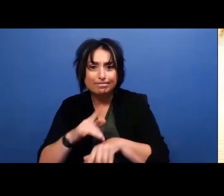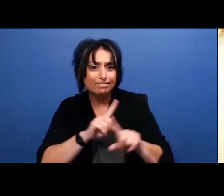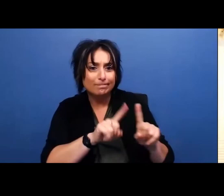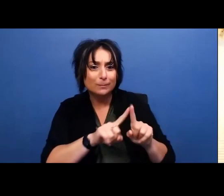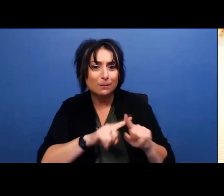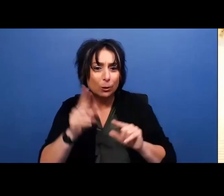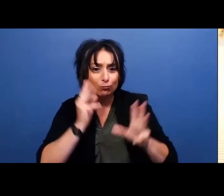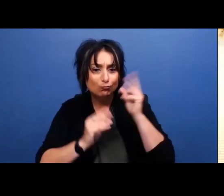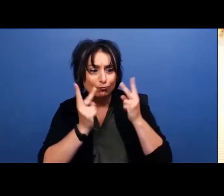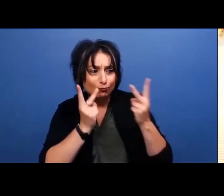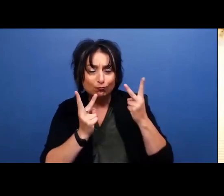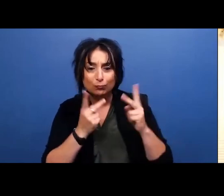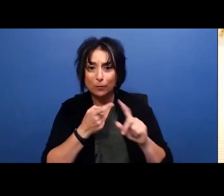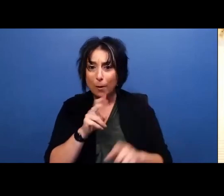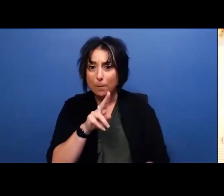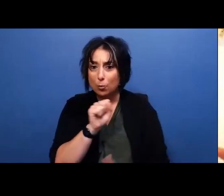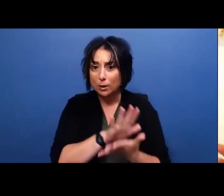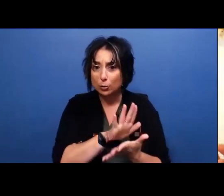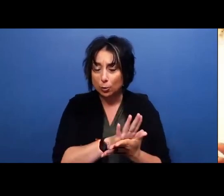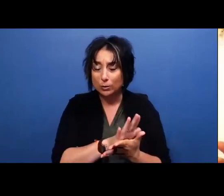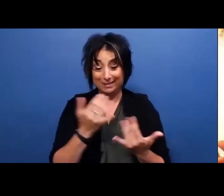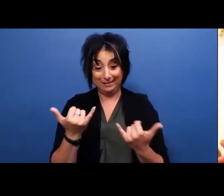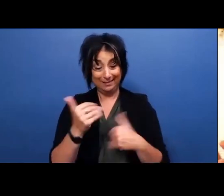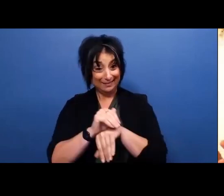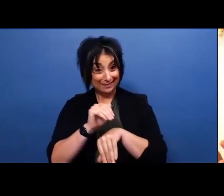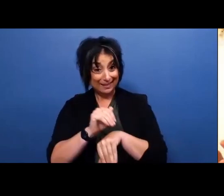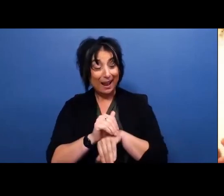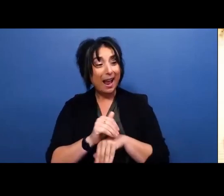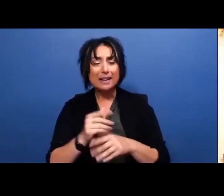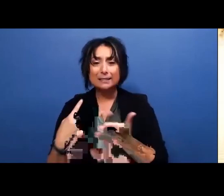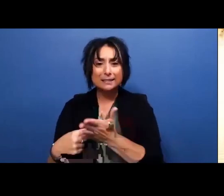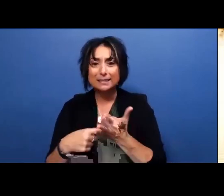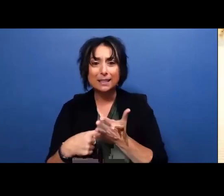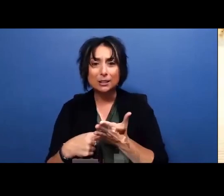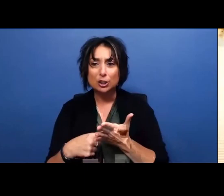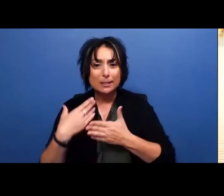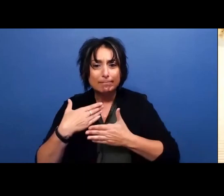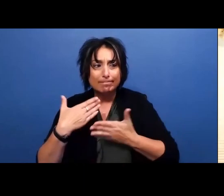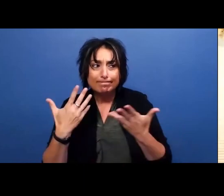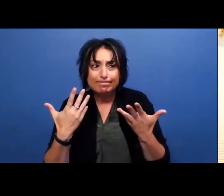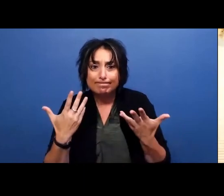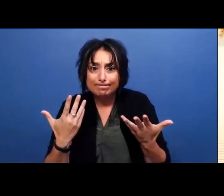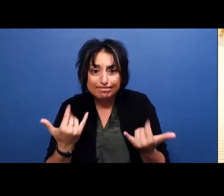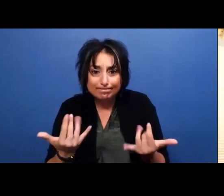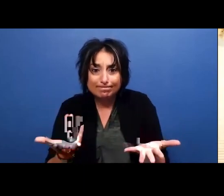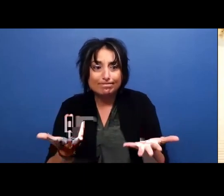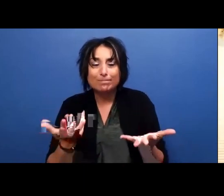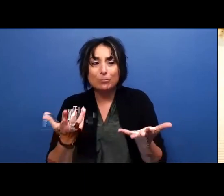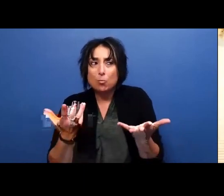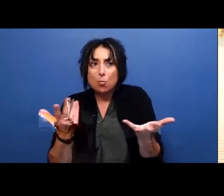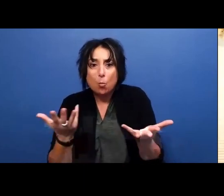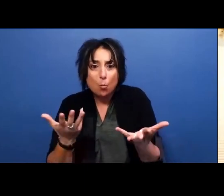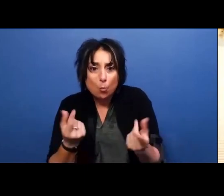evening with a discussion about, so what now? And where are we at with what they're